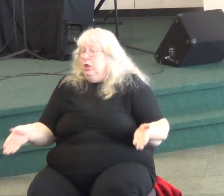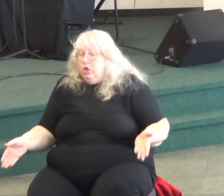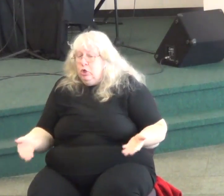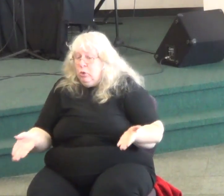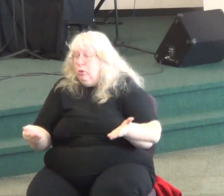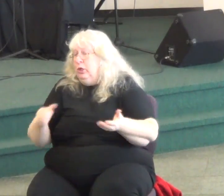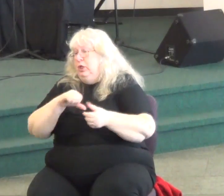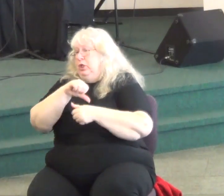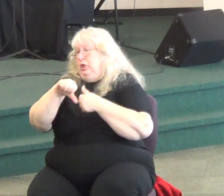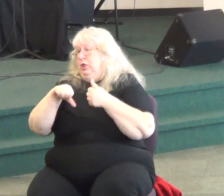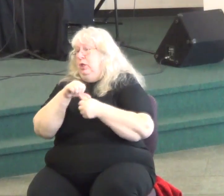job.